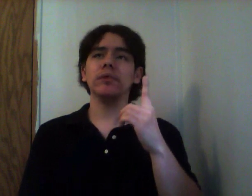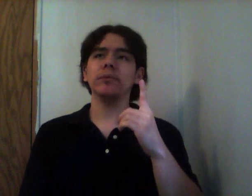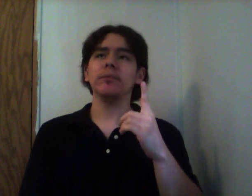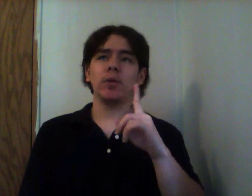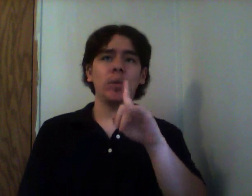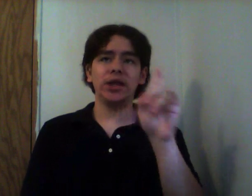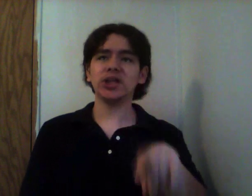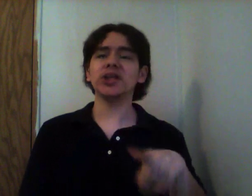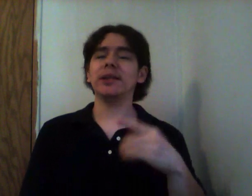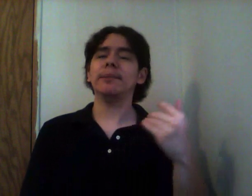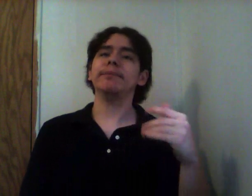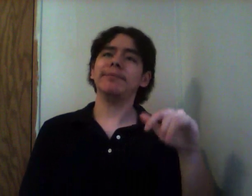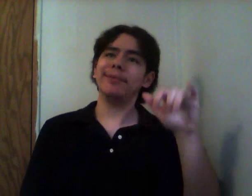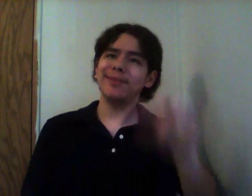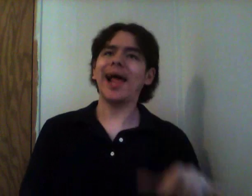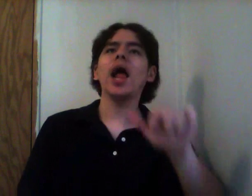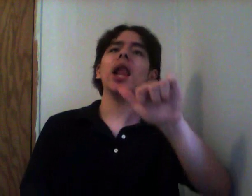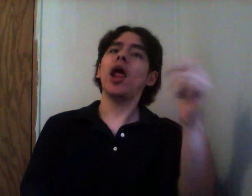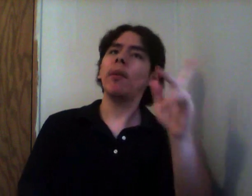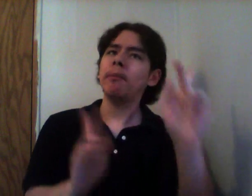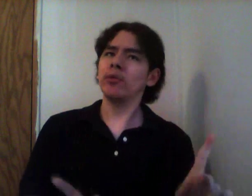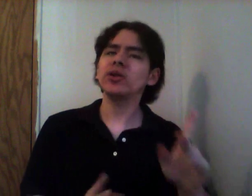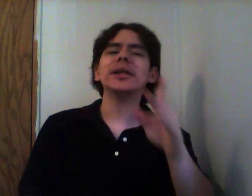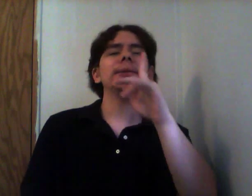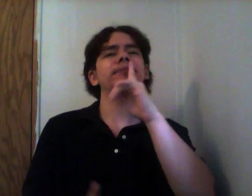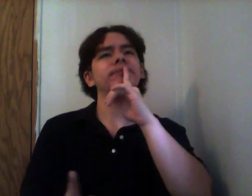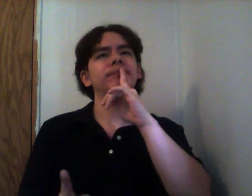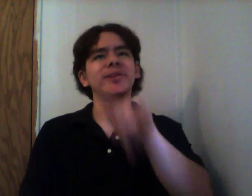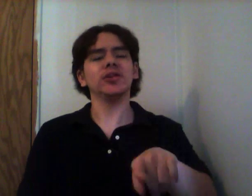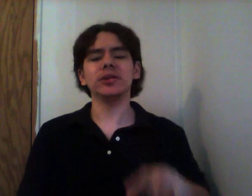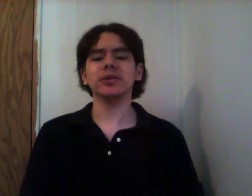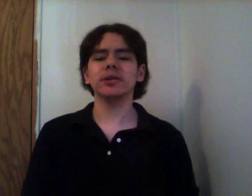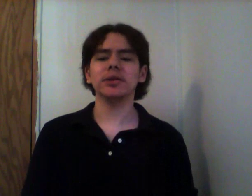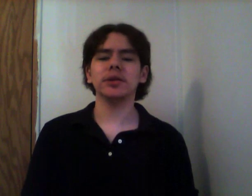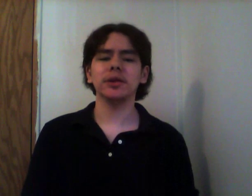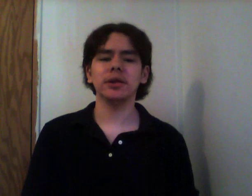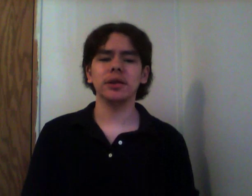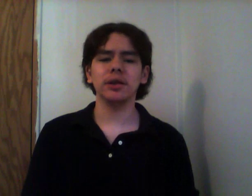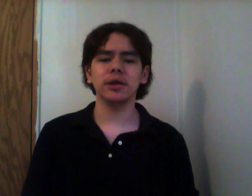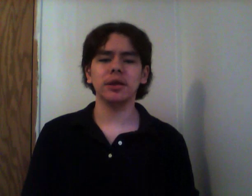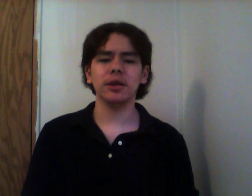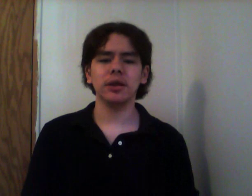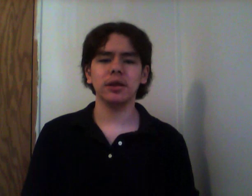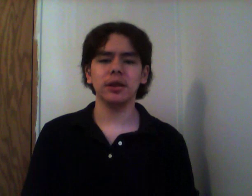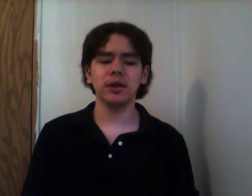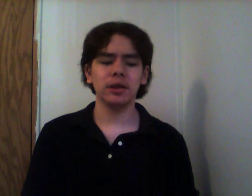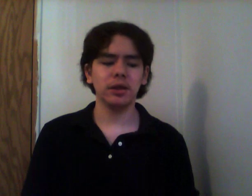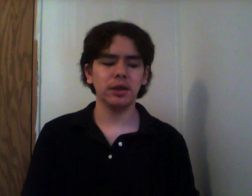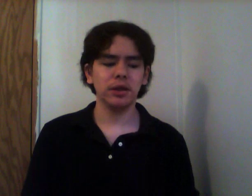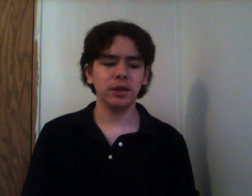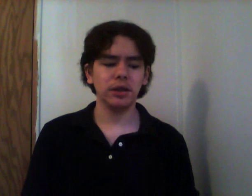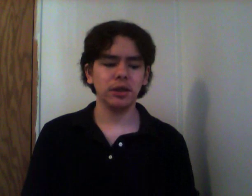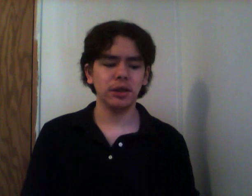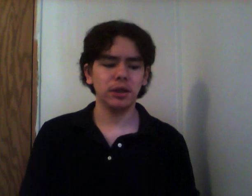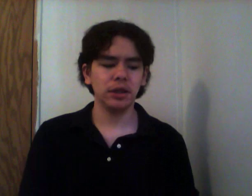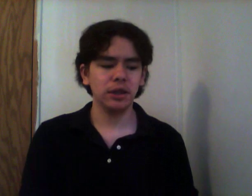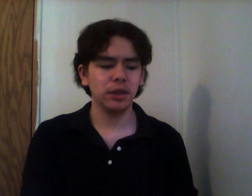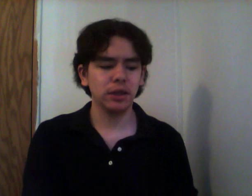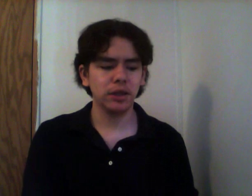Someone's already answered my most recent question to say I haven't been out for 5 days. So that, you can see that using the word take,